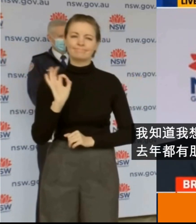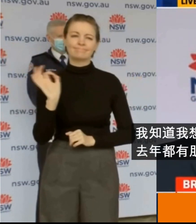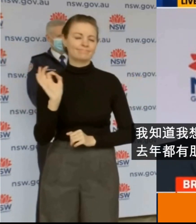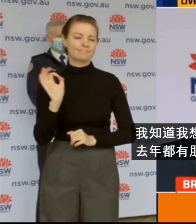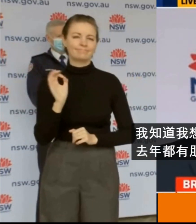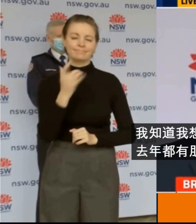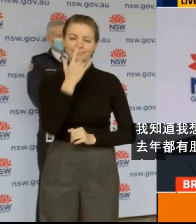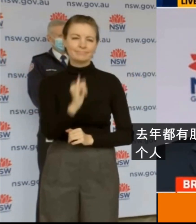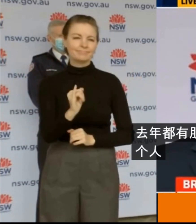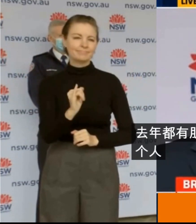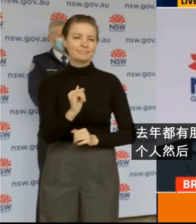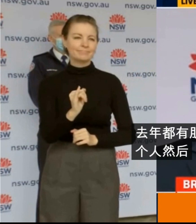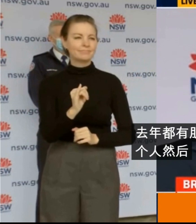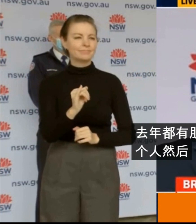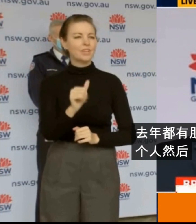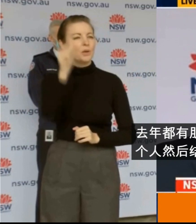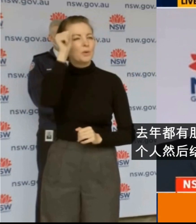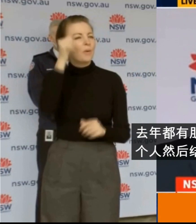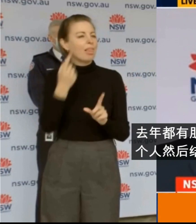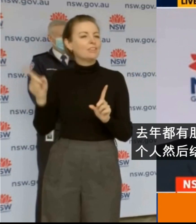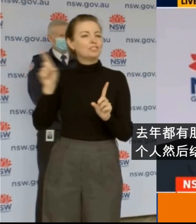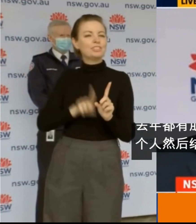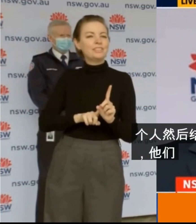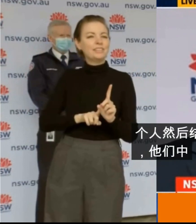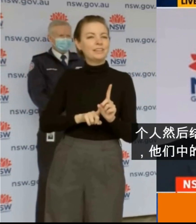year who, when it was down to 5 people, then